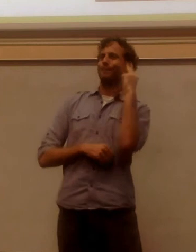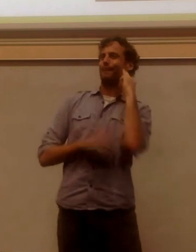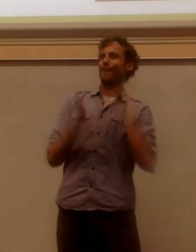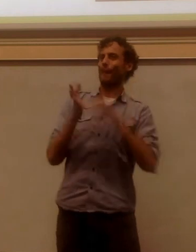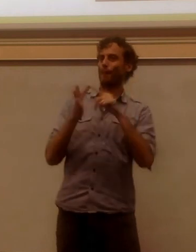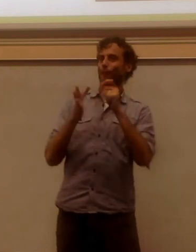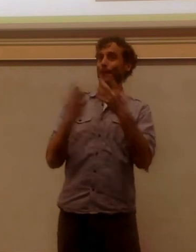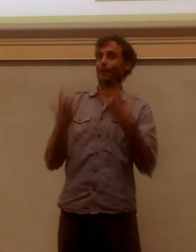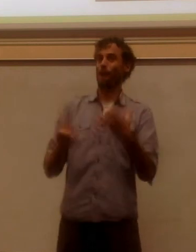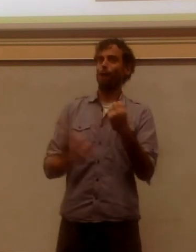representative.